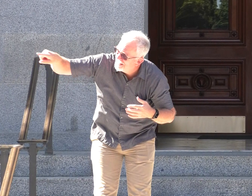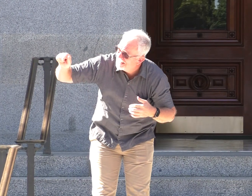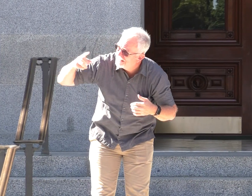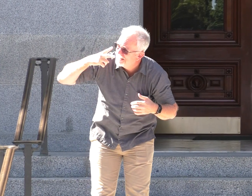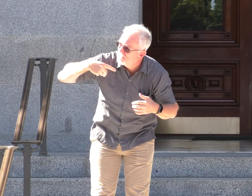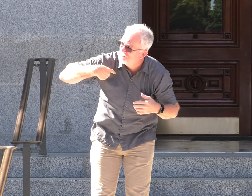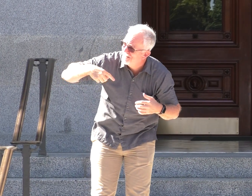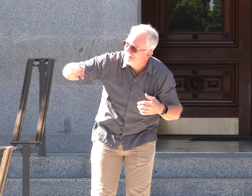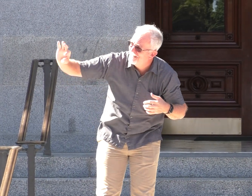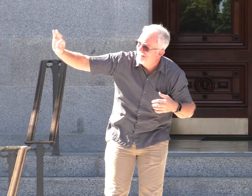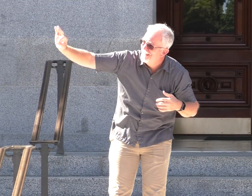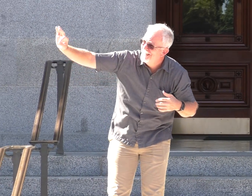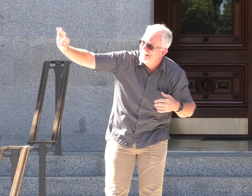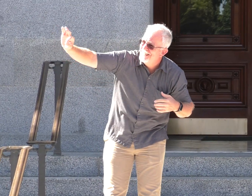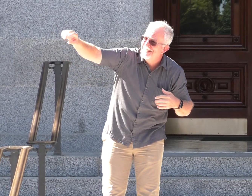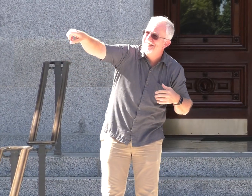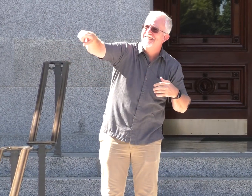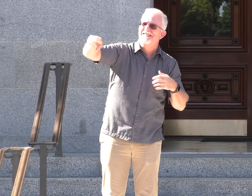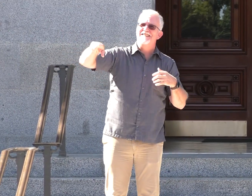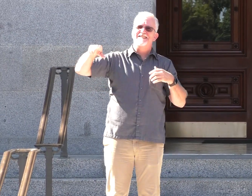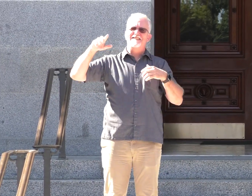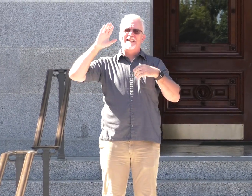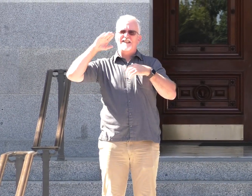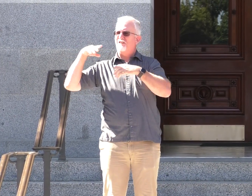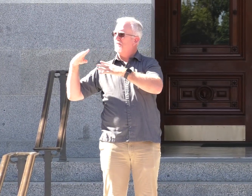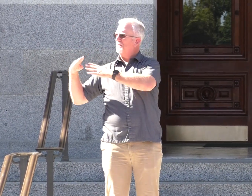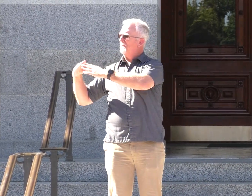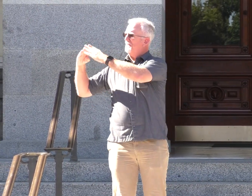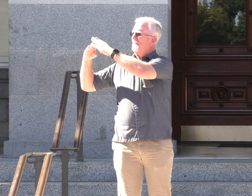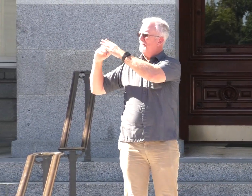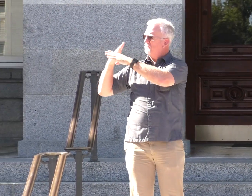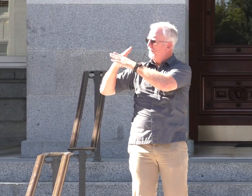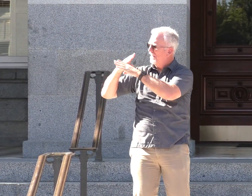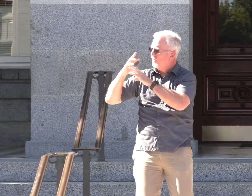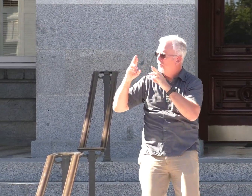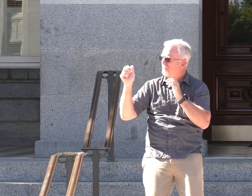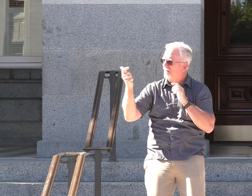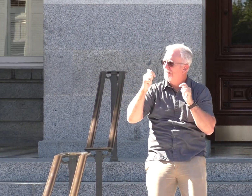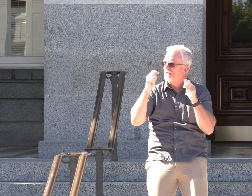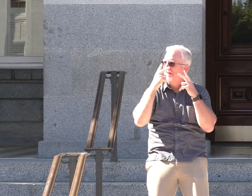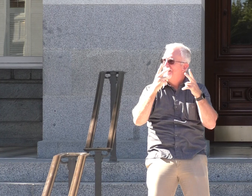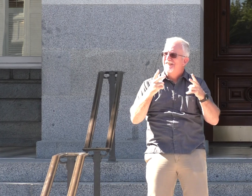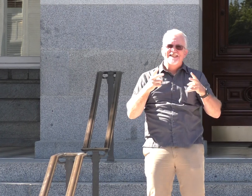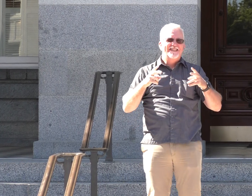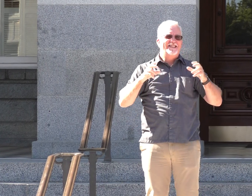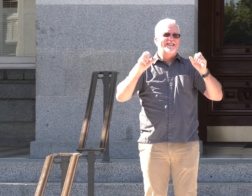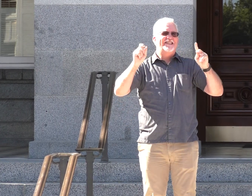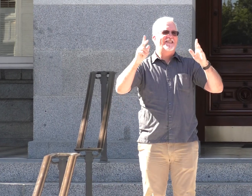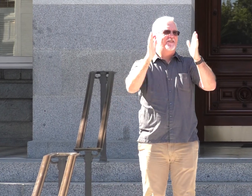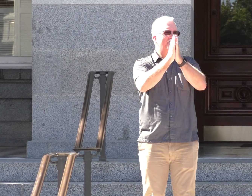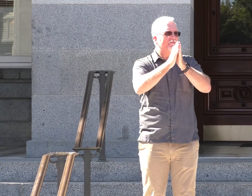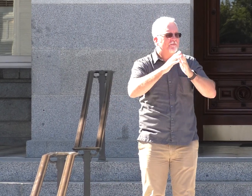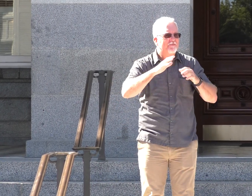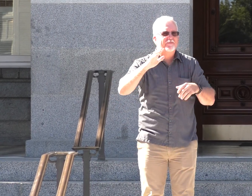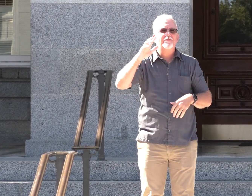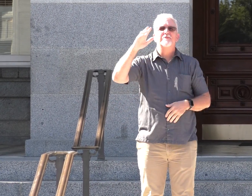Thank you, thank you. Can you guys see me back over there? I know they're trying to put the tent up, but I'm afraid some people can't